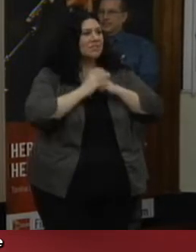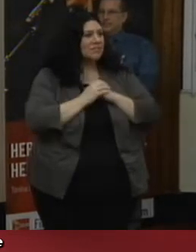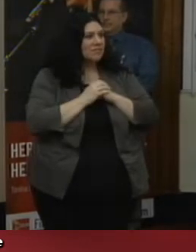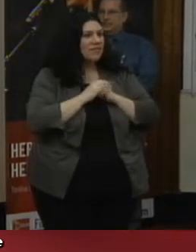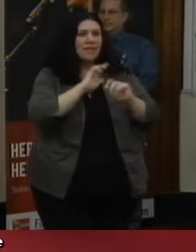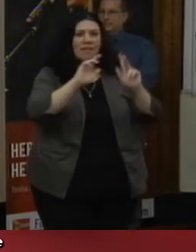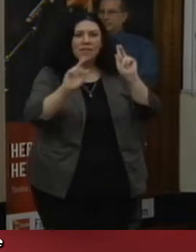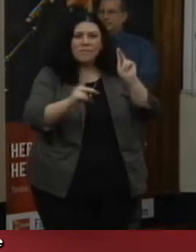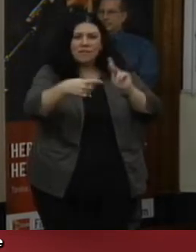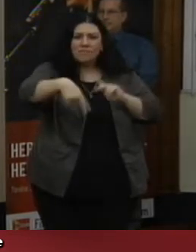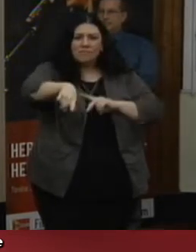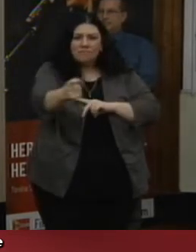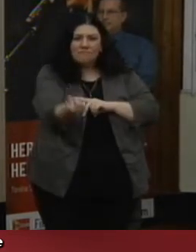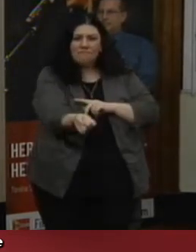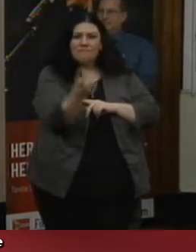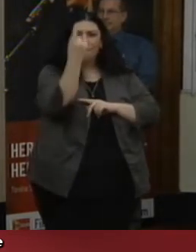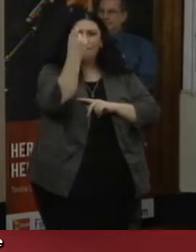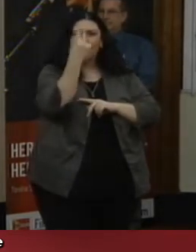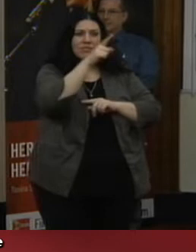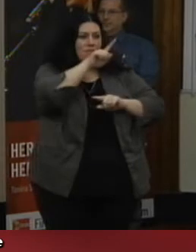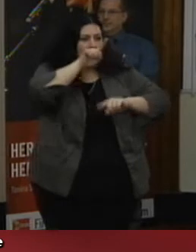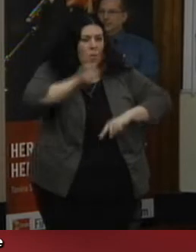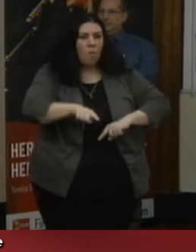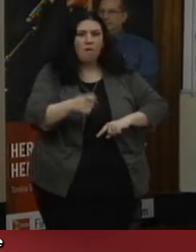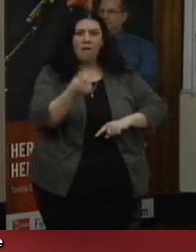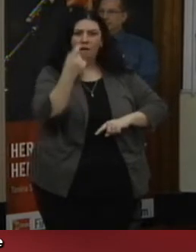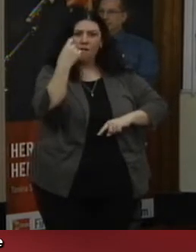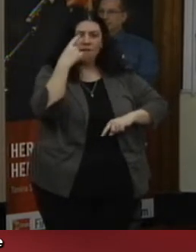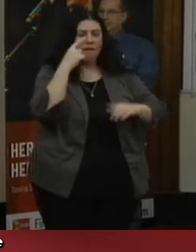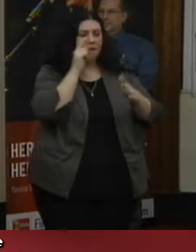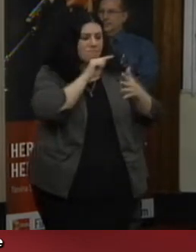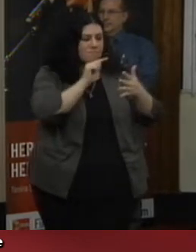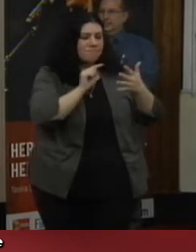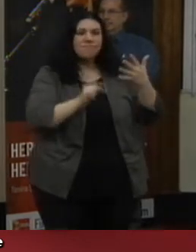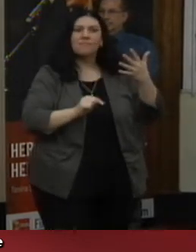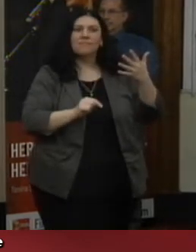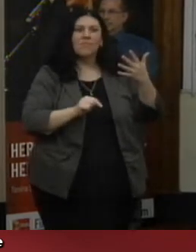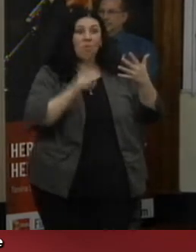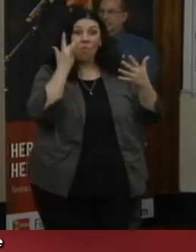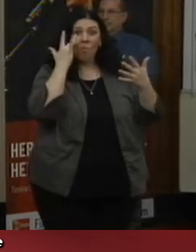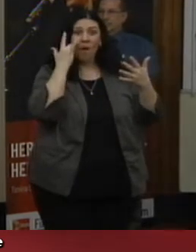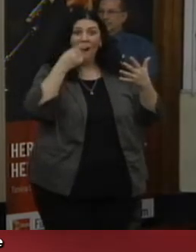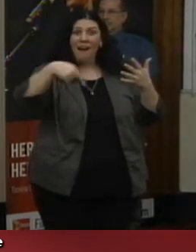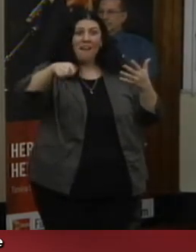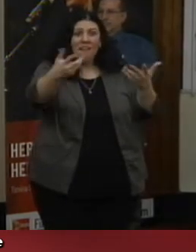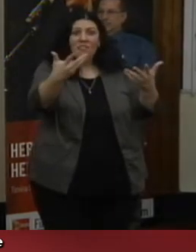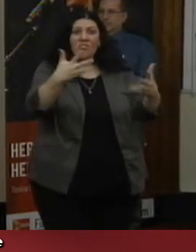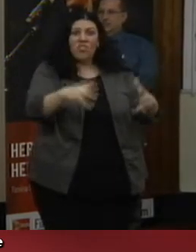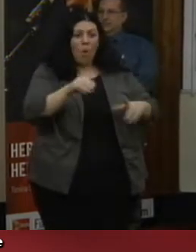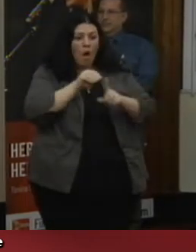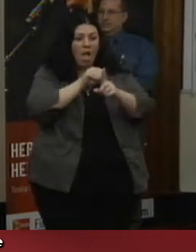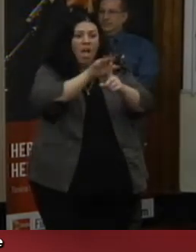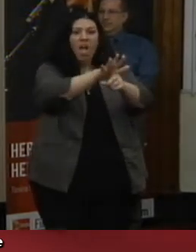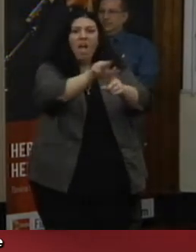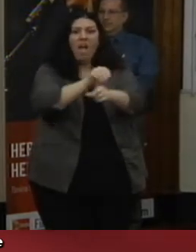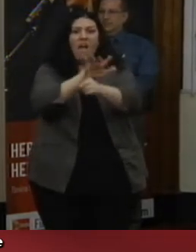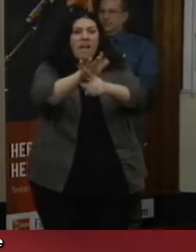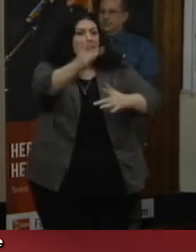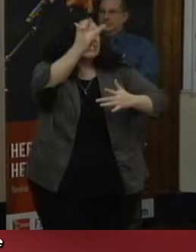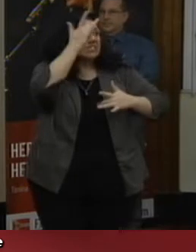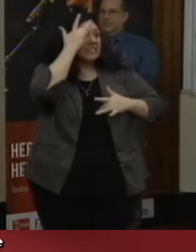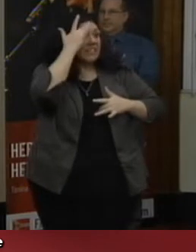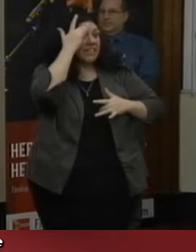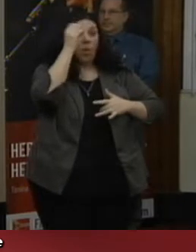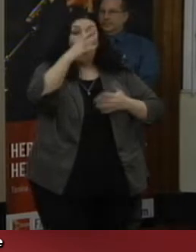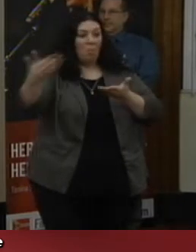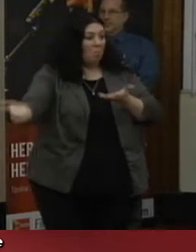will understand this order and will follow this order because they don't want to get sick themselves. They don't want to bring it home to a